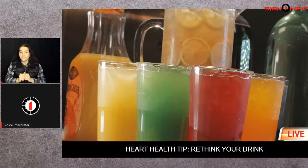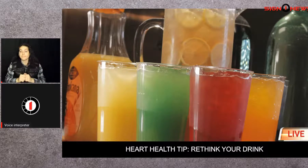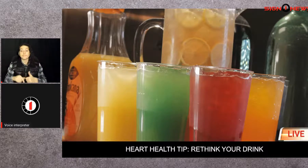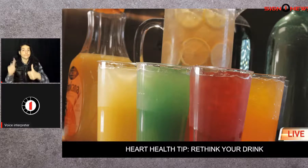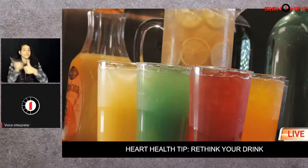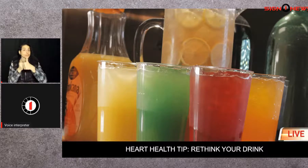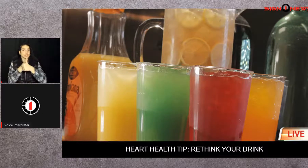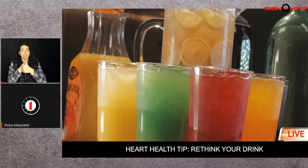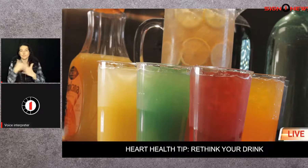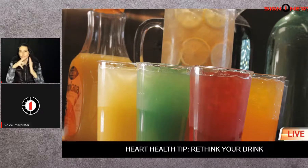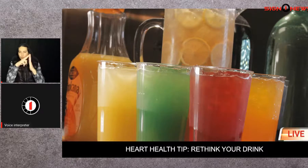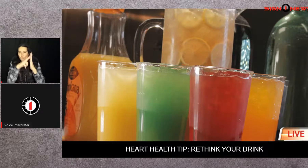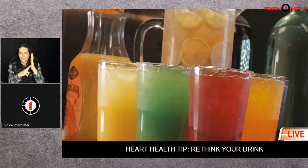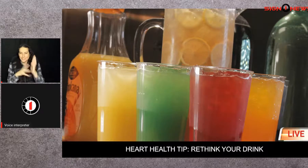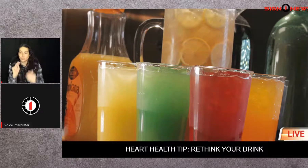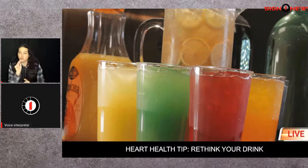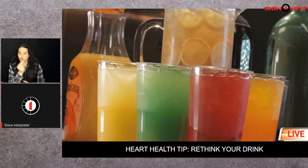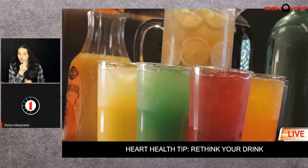good.